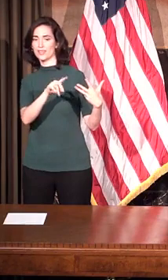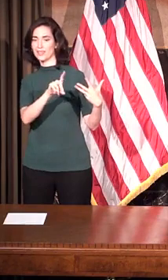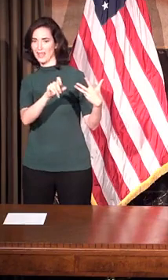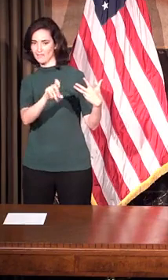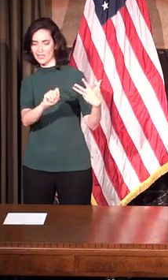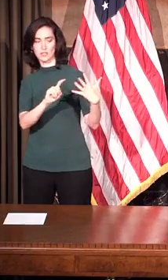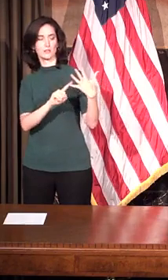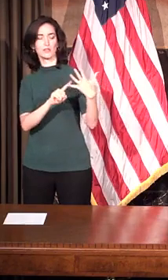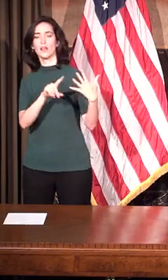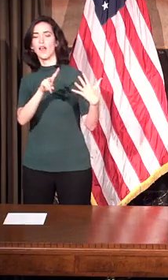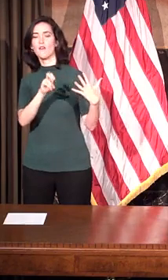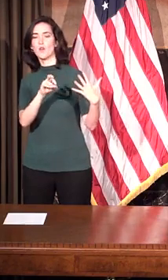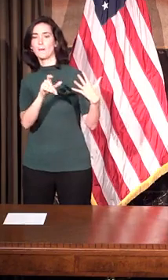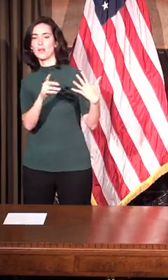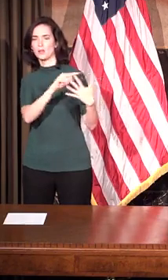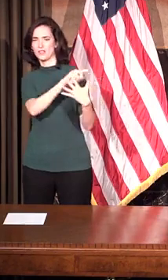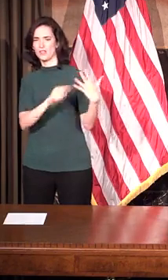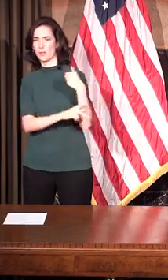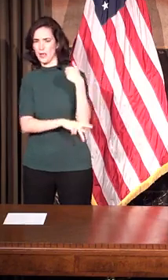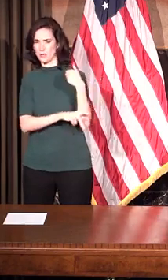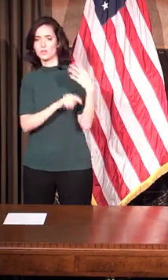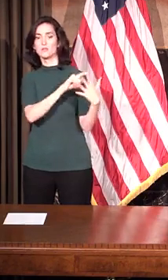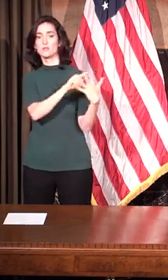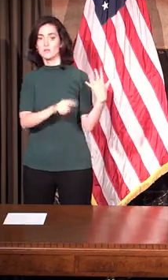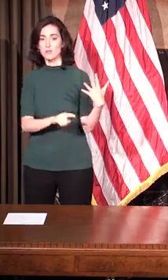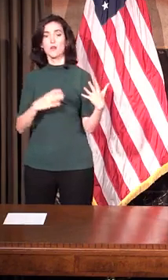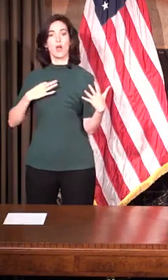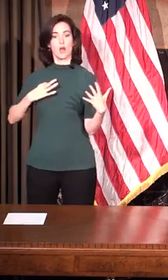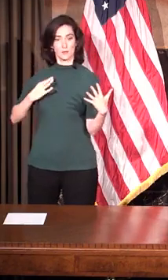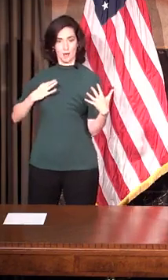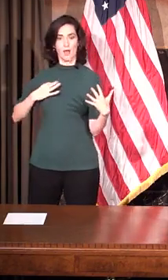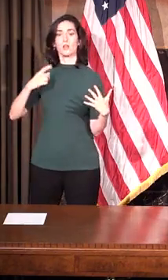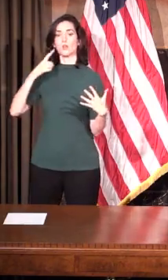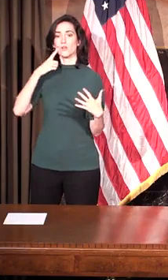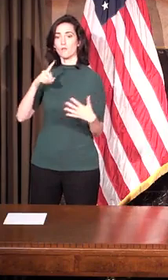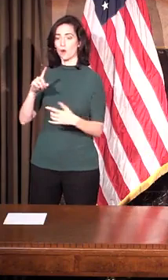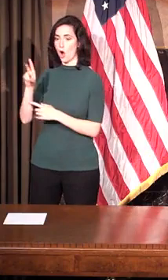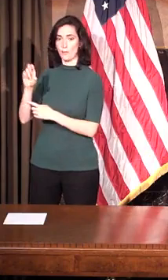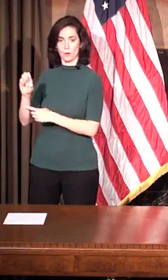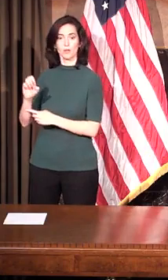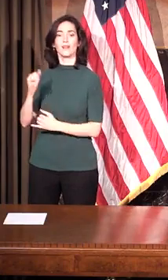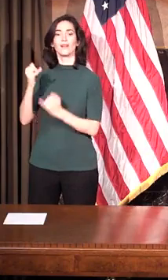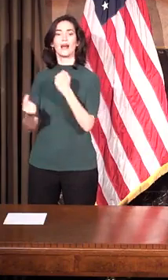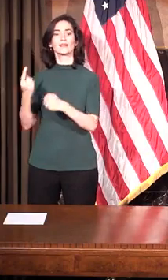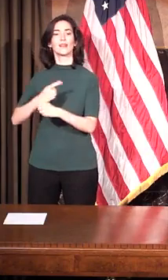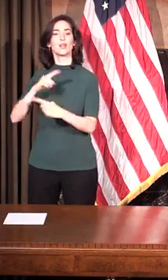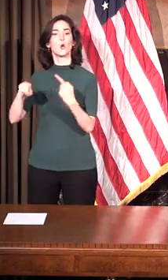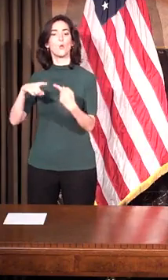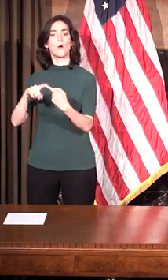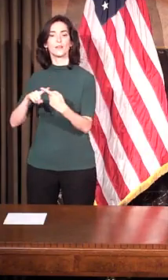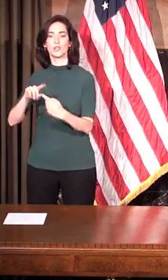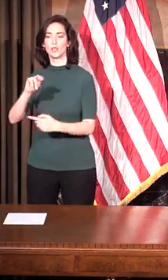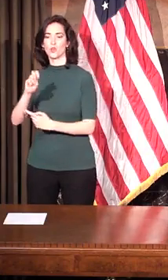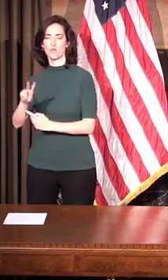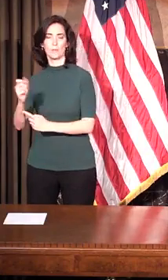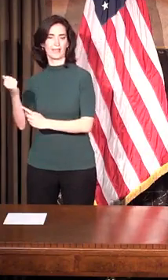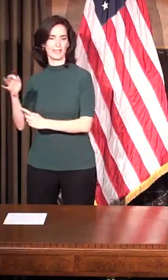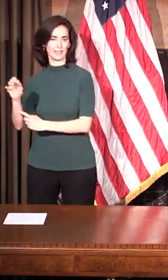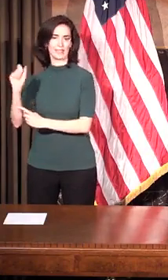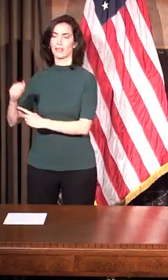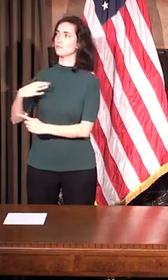parishes. The deadline for Hurricane Delta is November the 19th. We continue